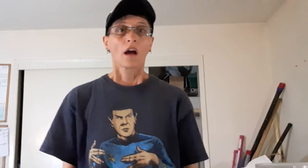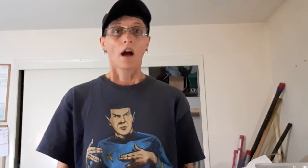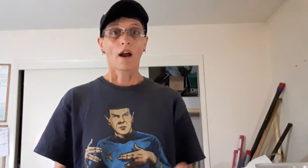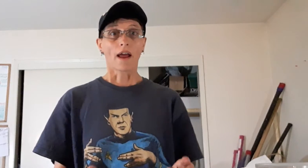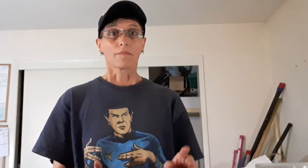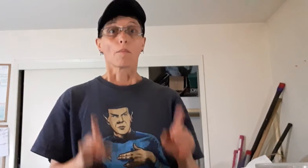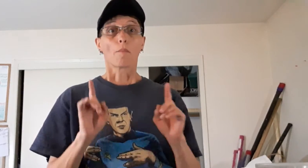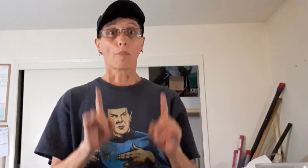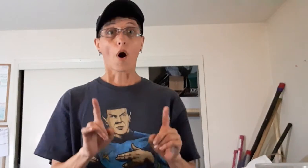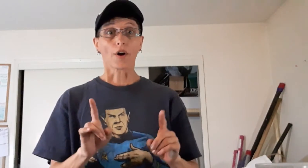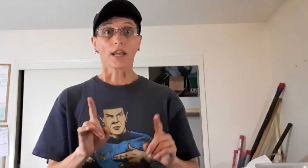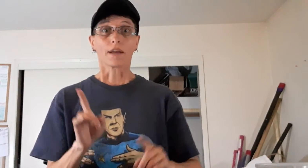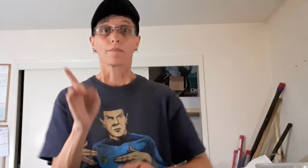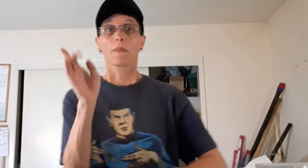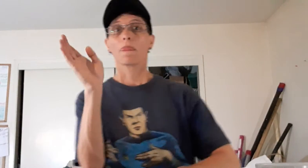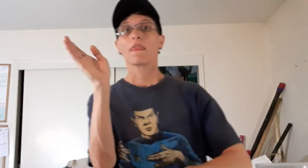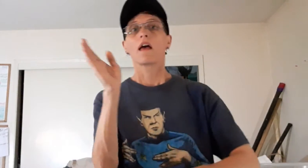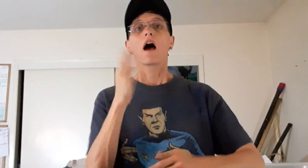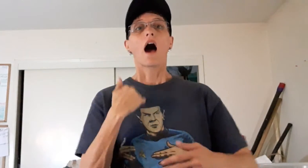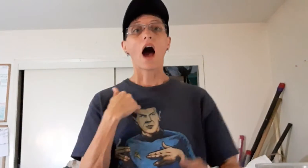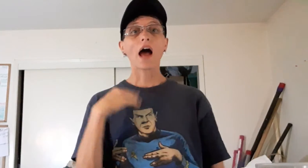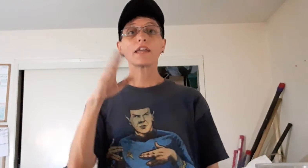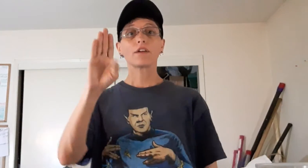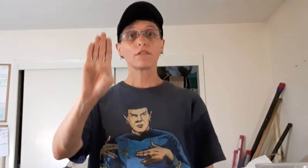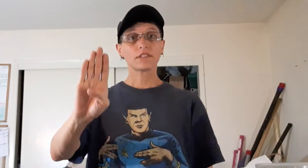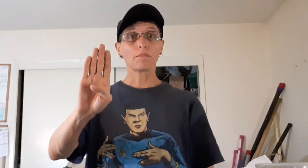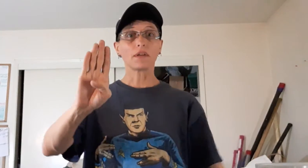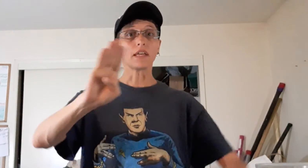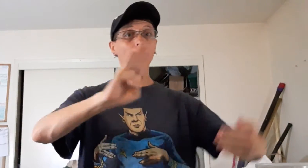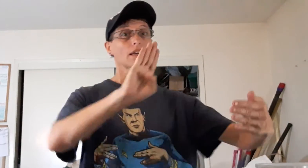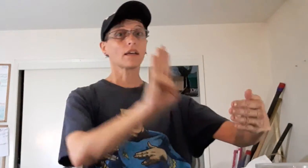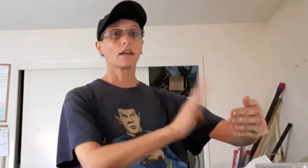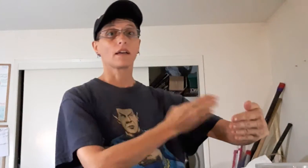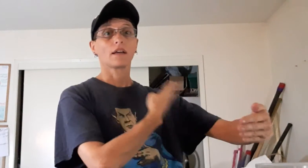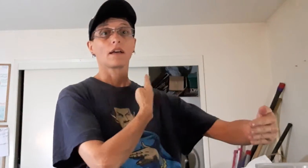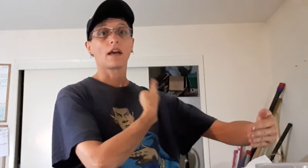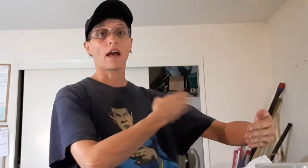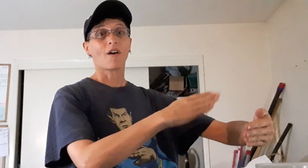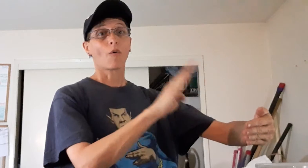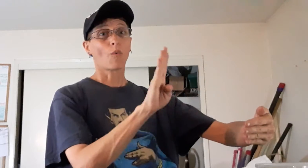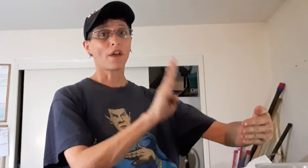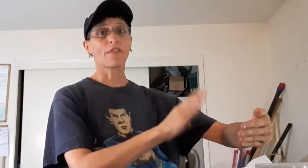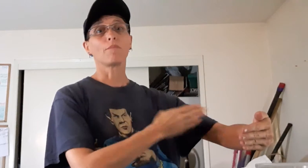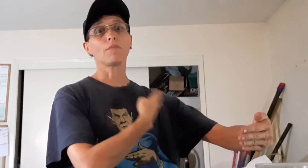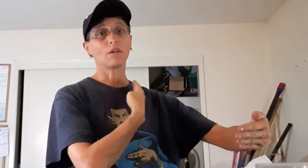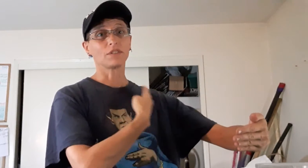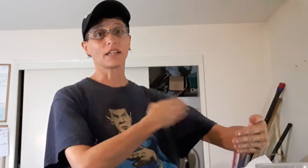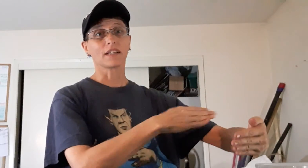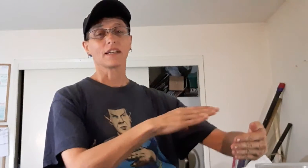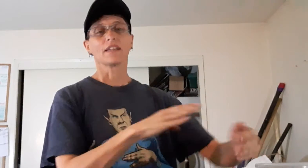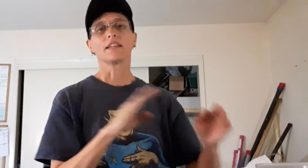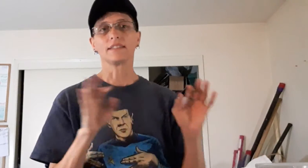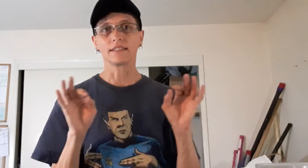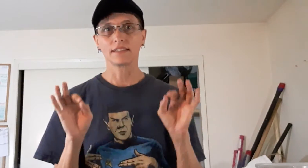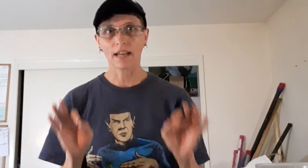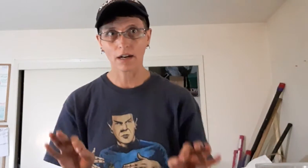All right, barding. I use a B with music. This is